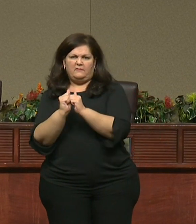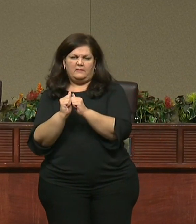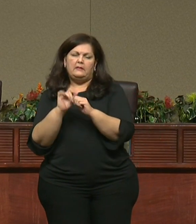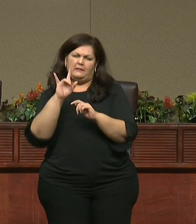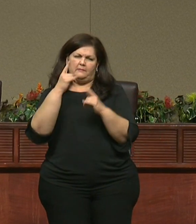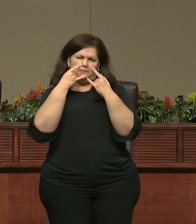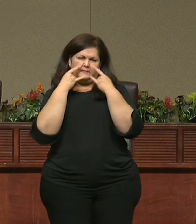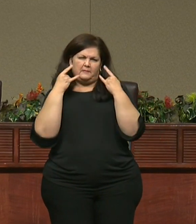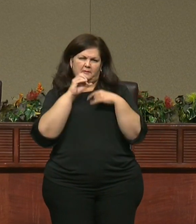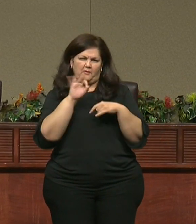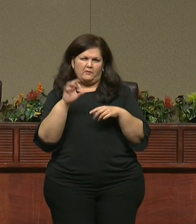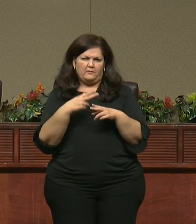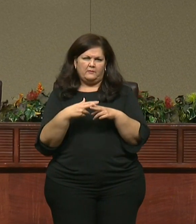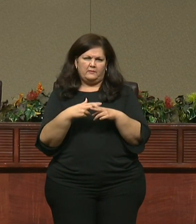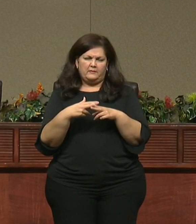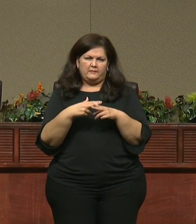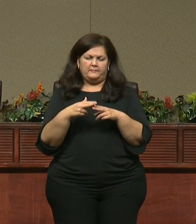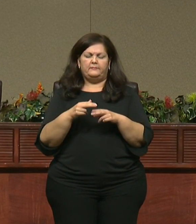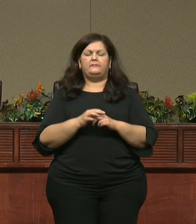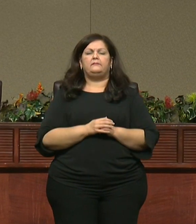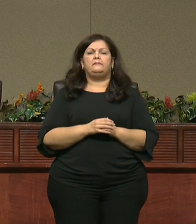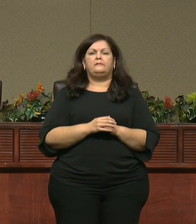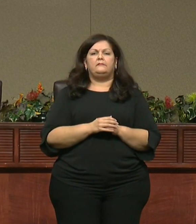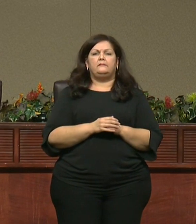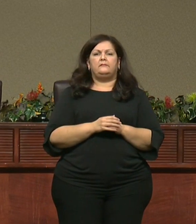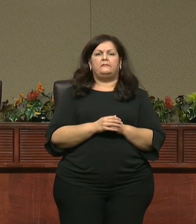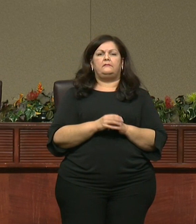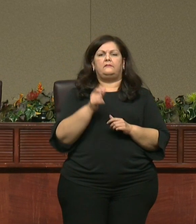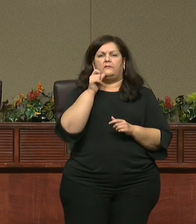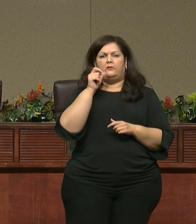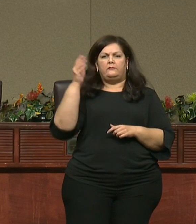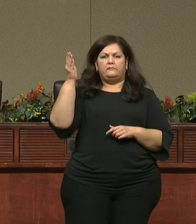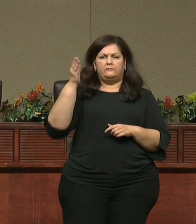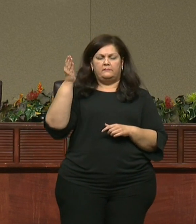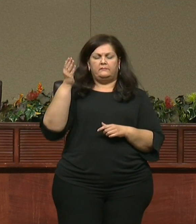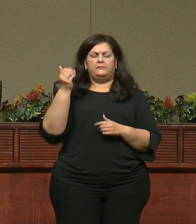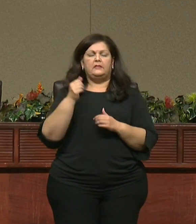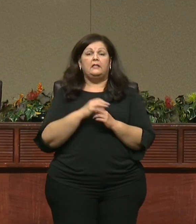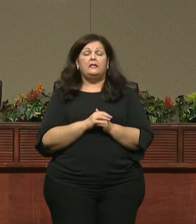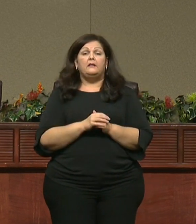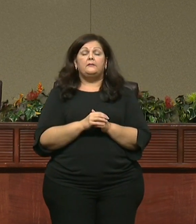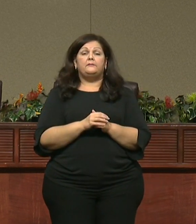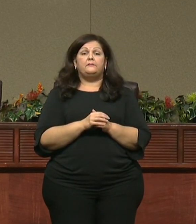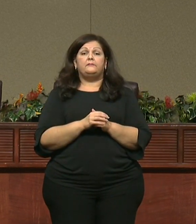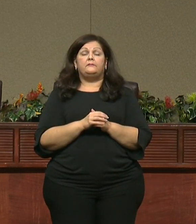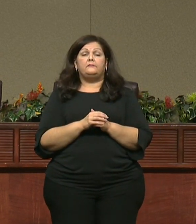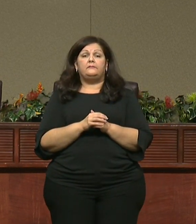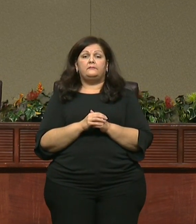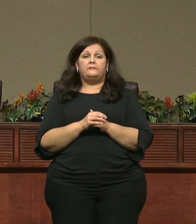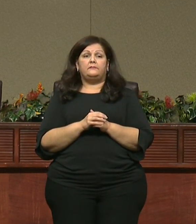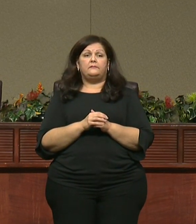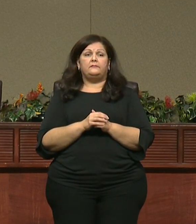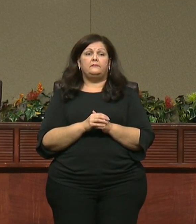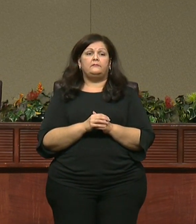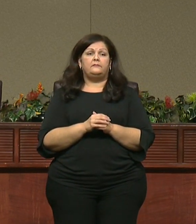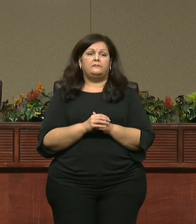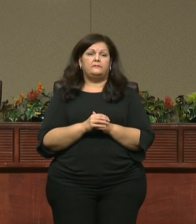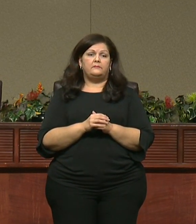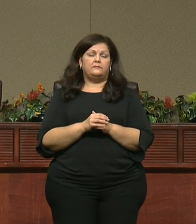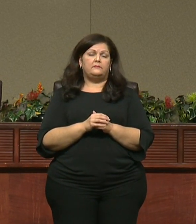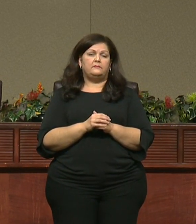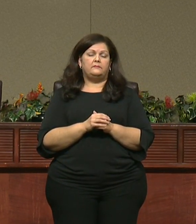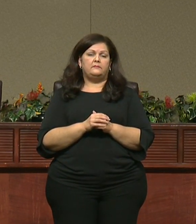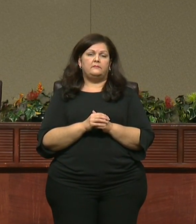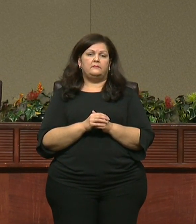mask off just temporarily here while we do start our press conference this afternoon. Let me just begin by giving